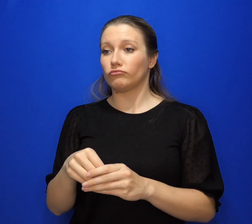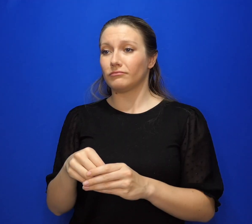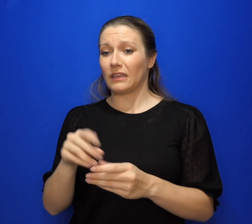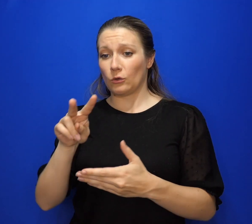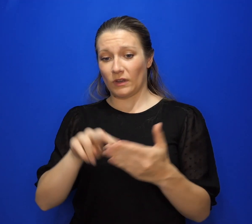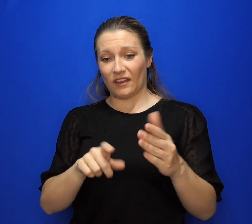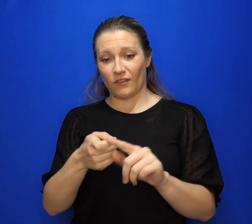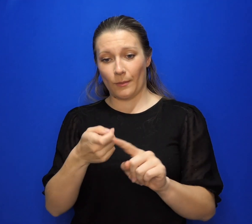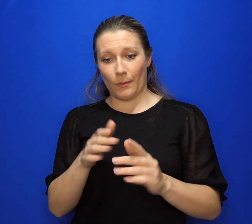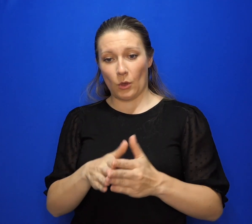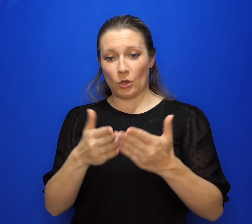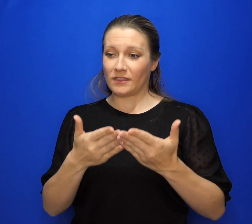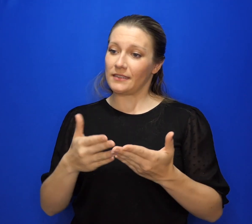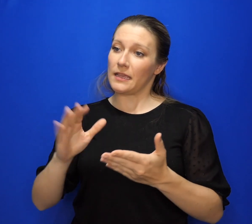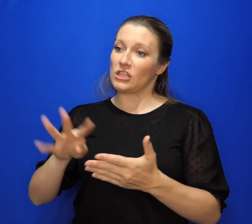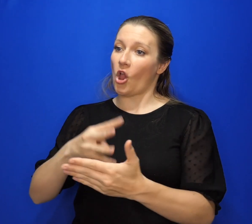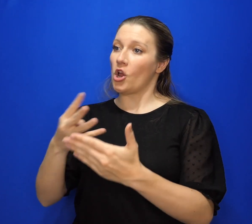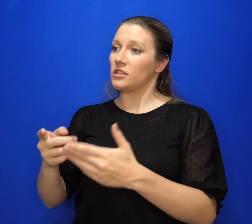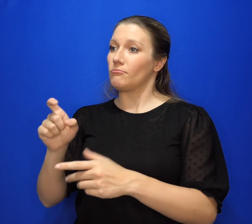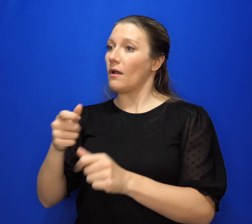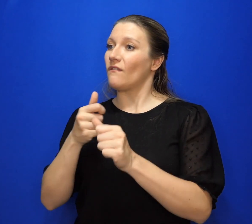there'll be a moment where, and it's not because their